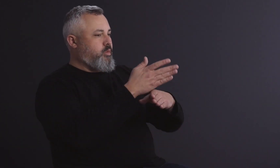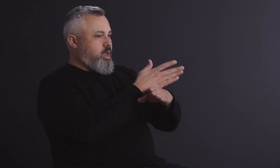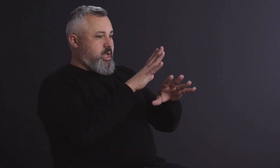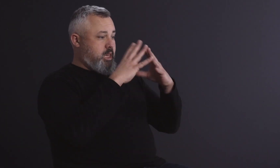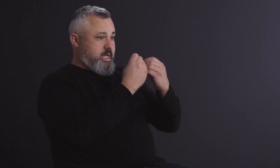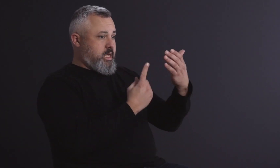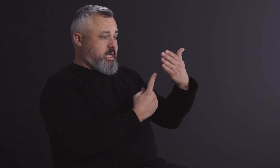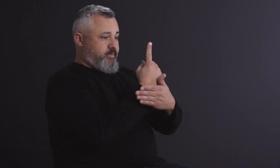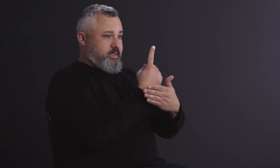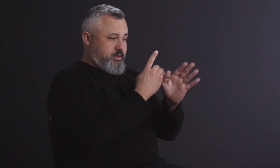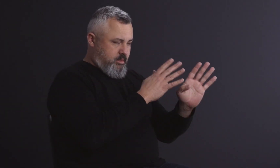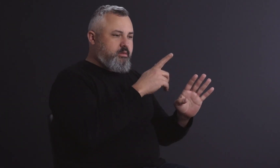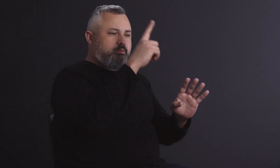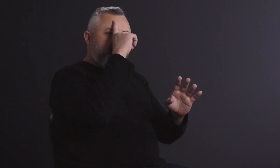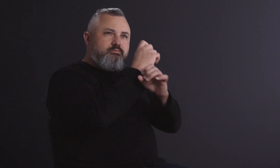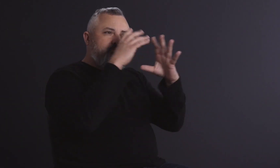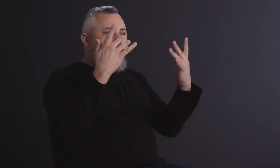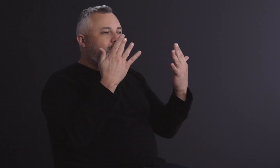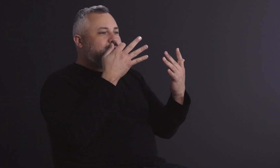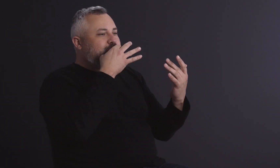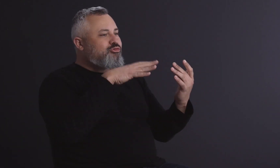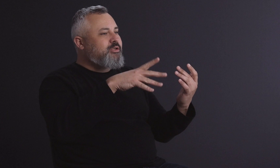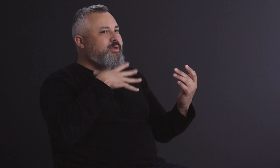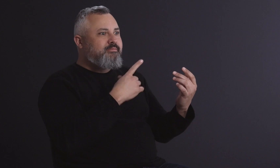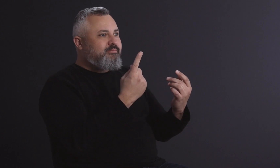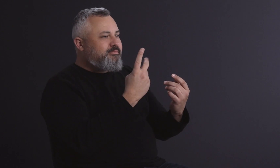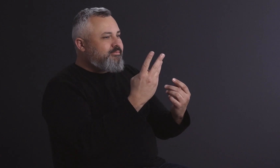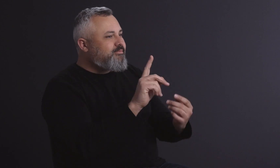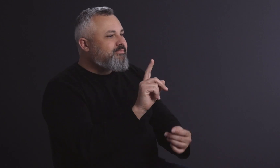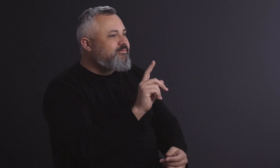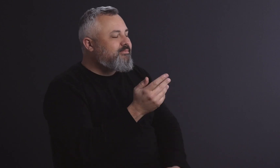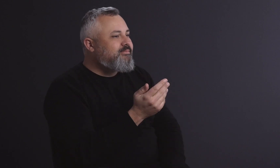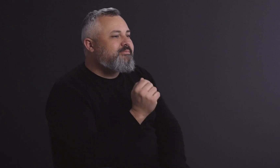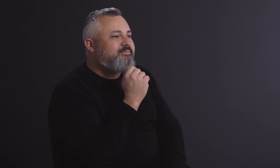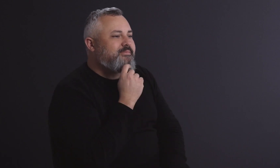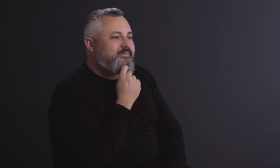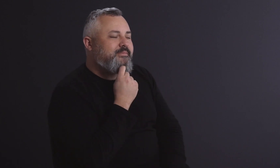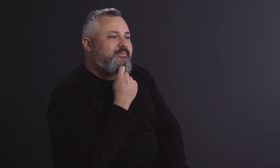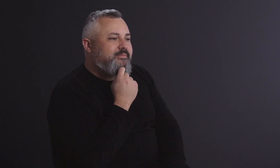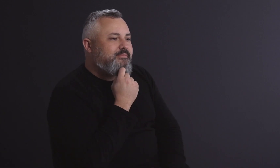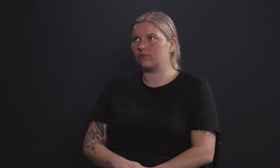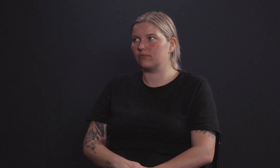So I wanted to ask, before all of this, what size family did you imagine you'd have?